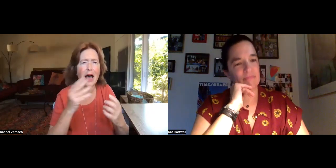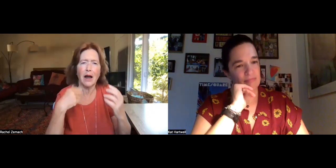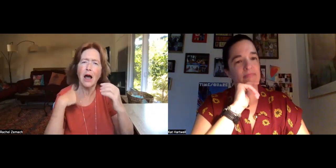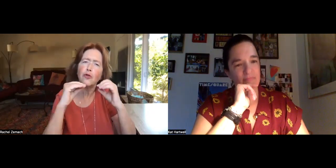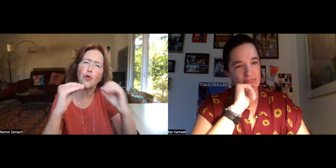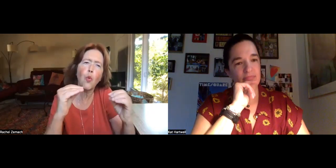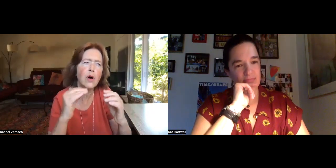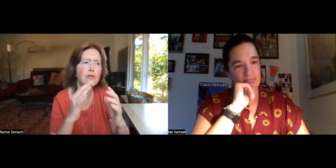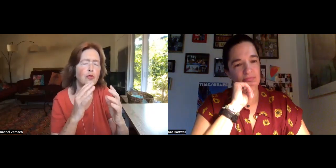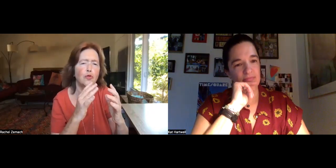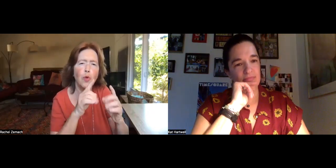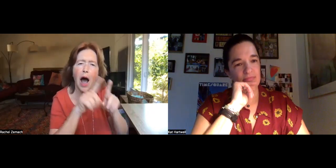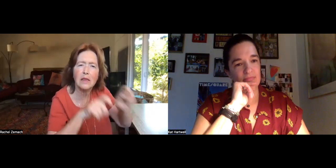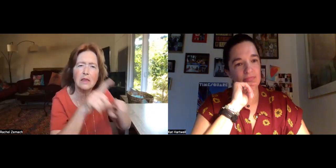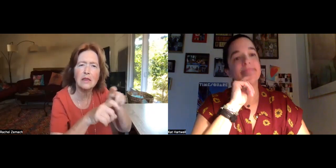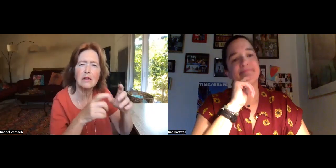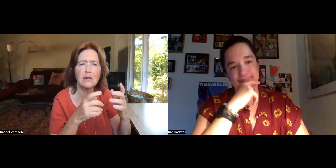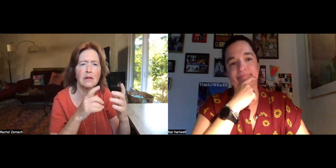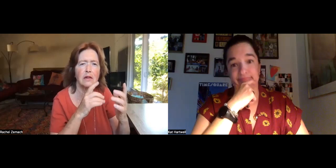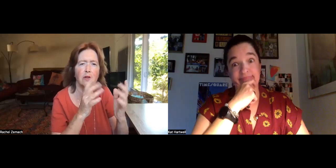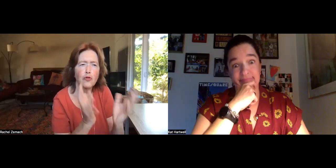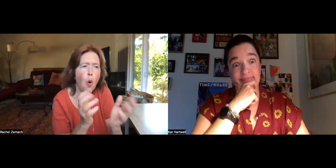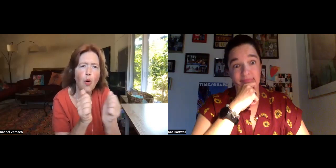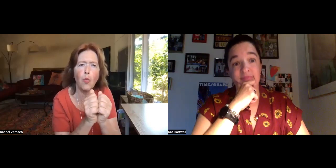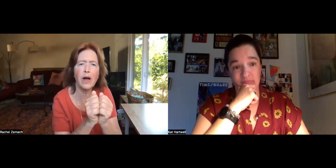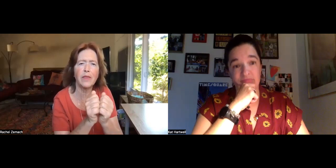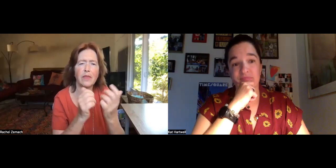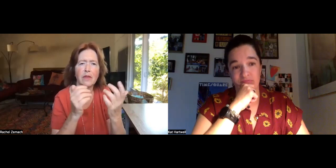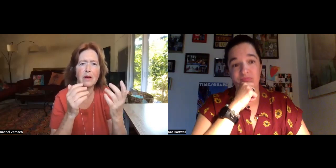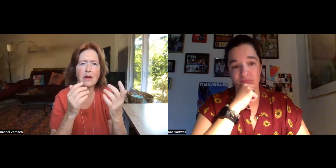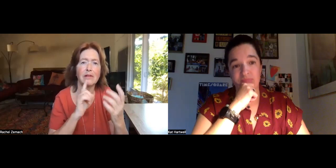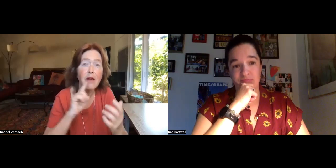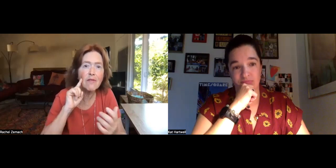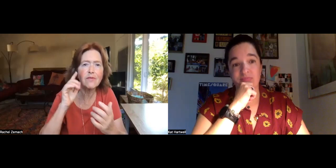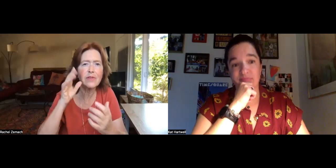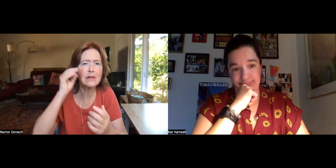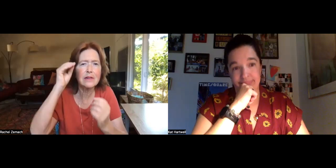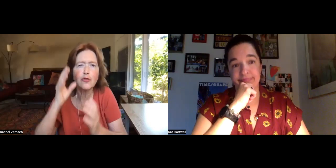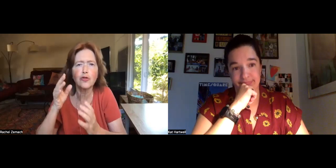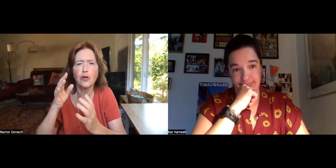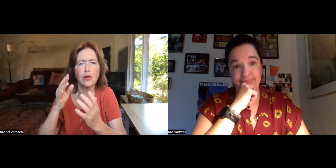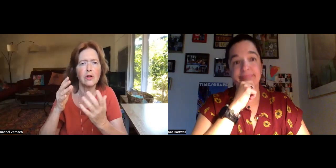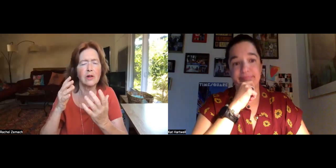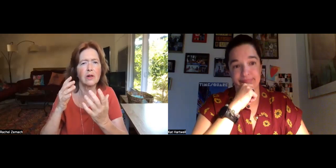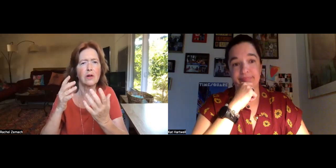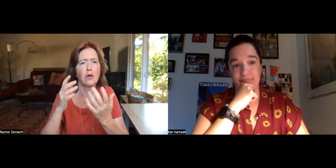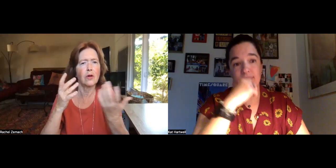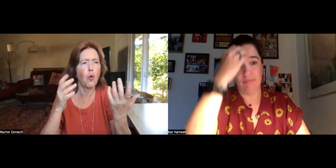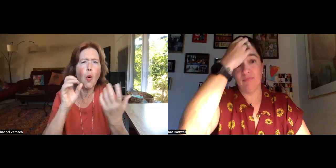And I don't want to ask when that teacher